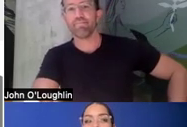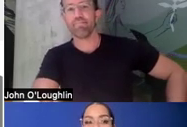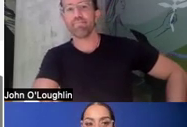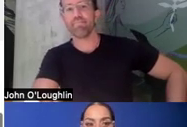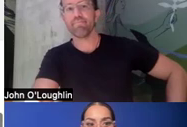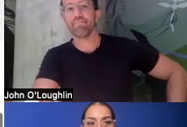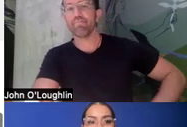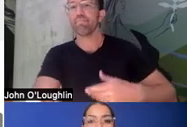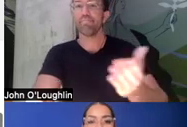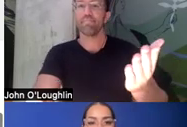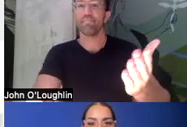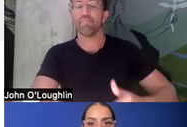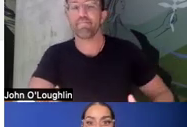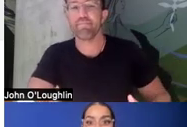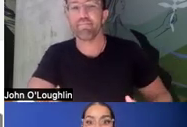professor.